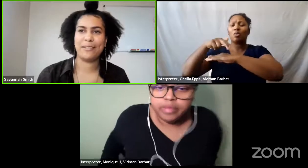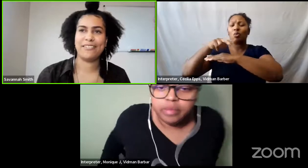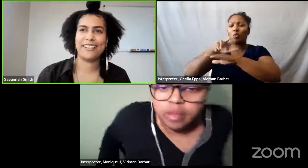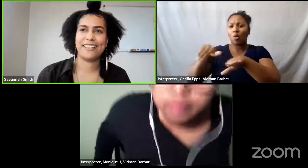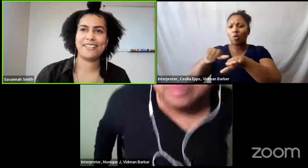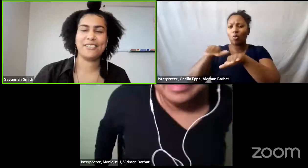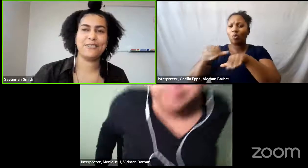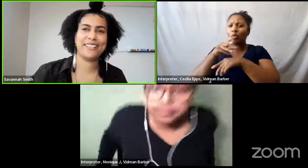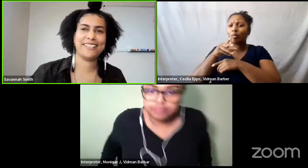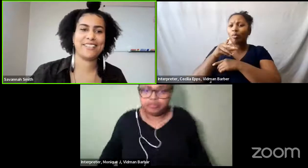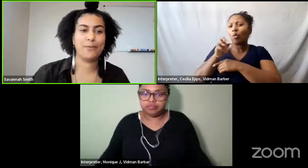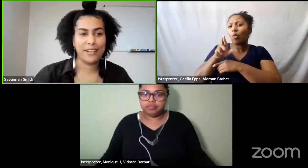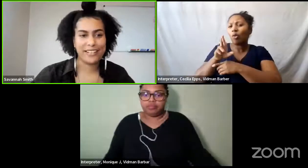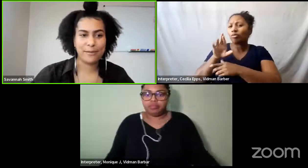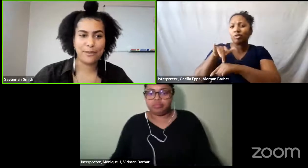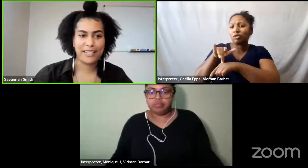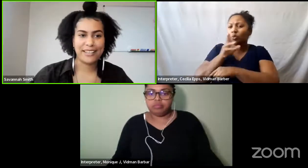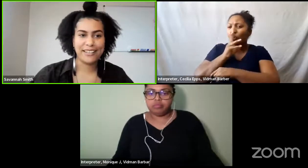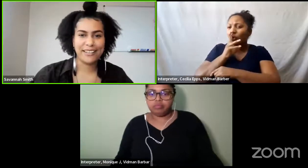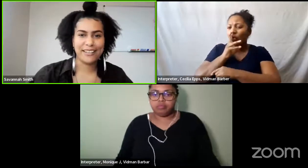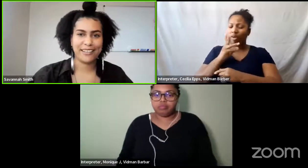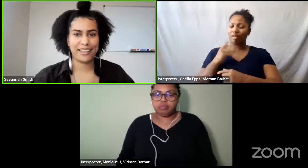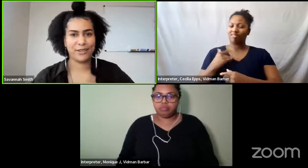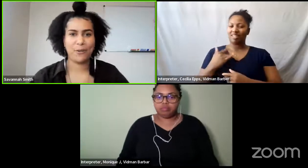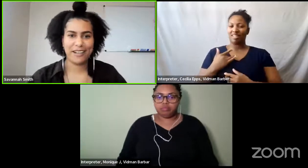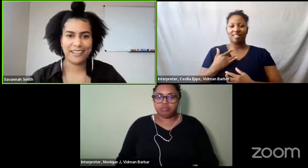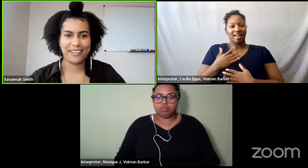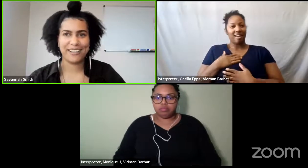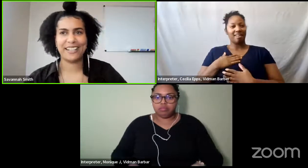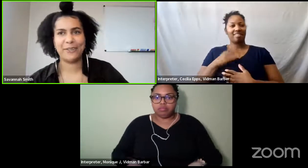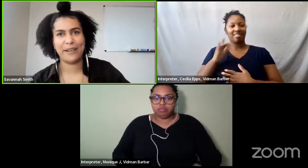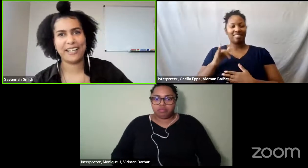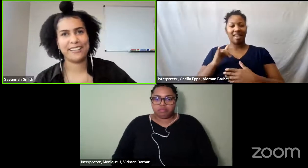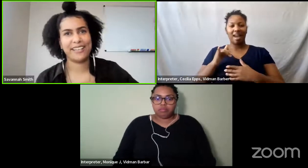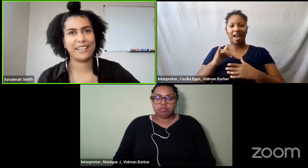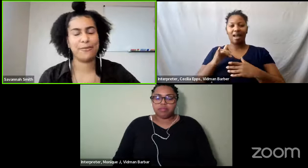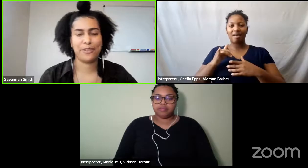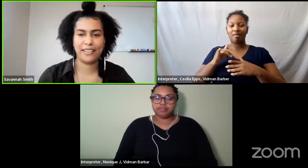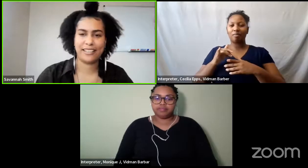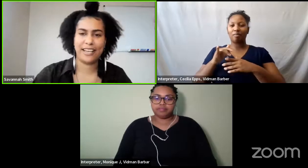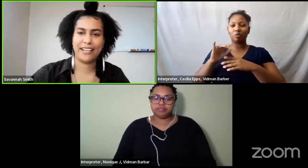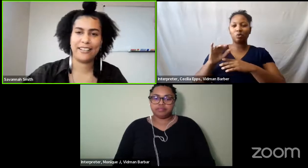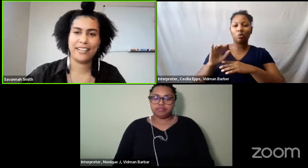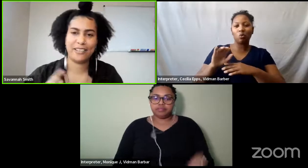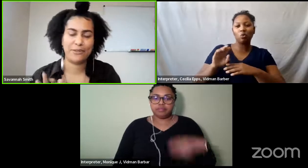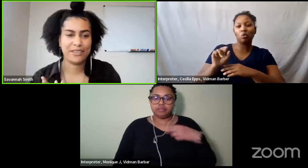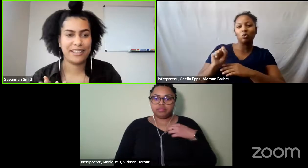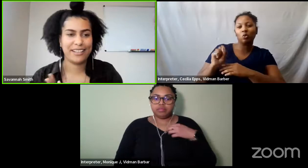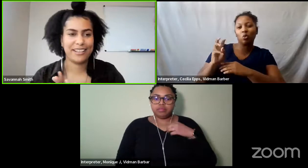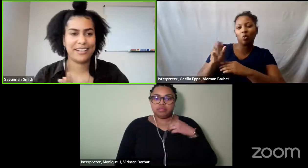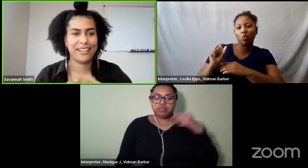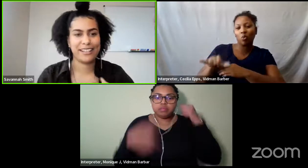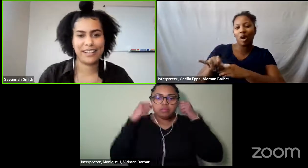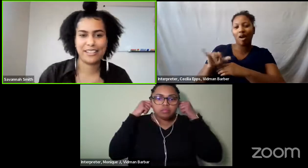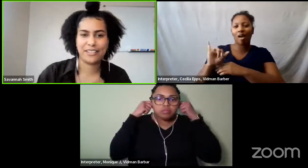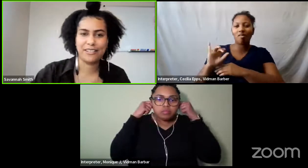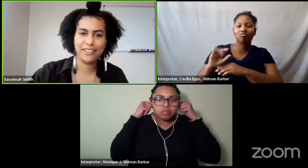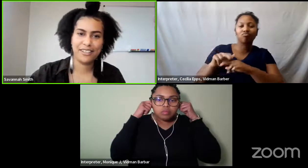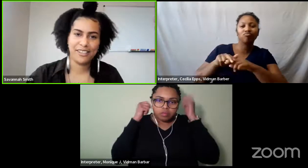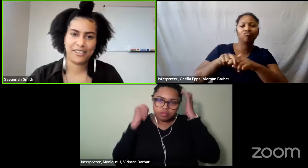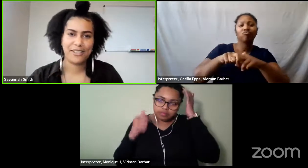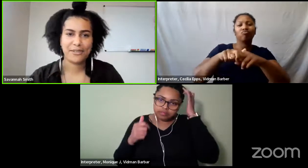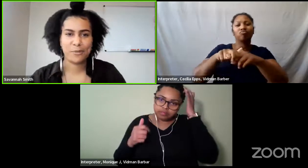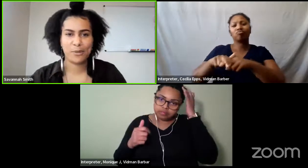of embodiment right there too, of like just wanting to be like the water in a way, like feeling that unison and that